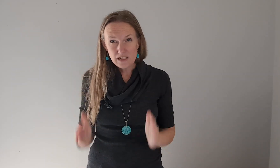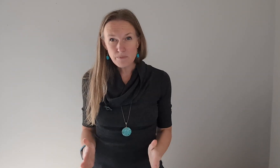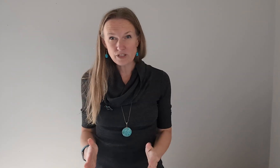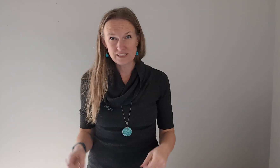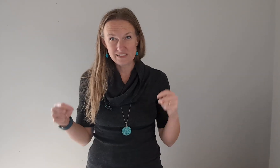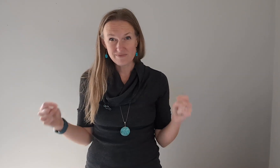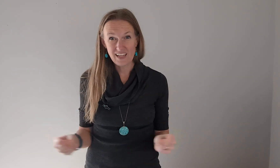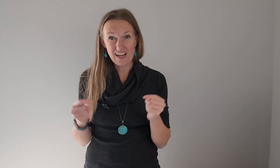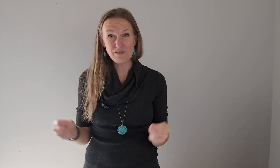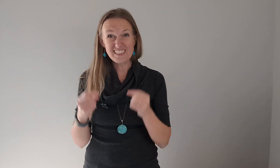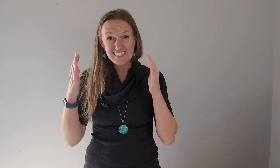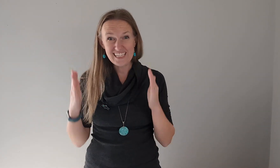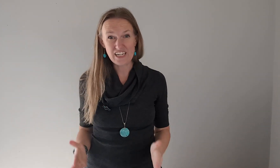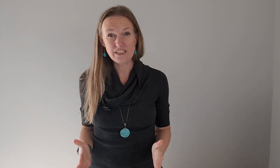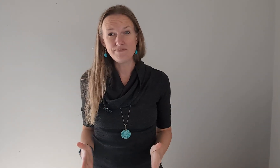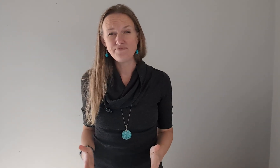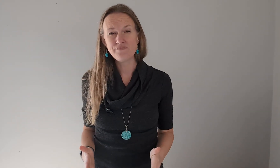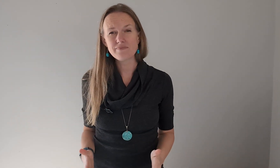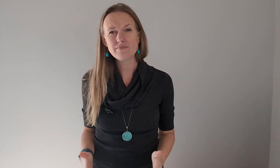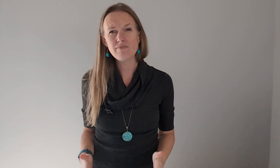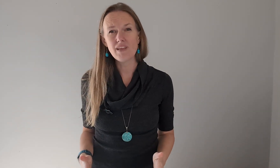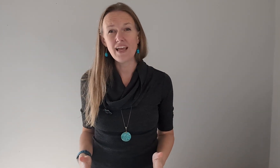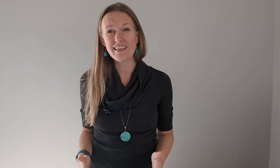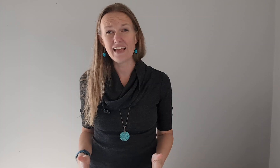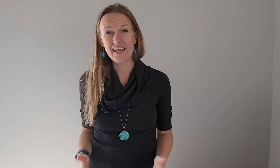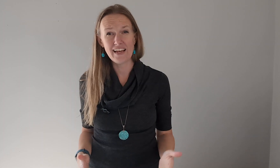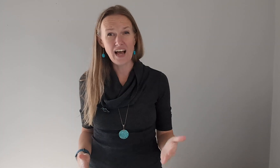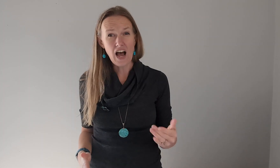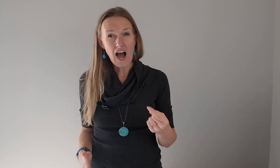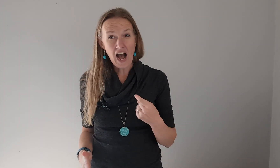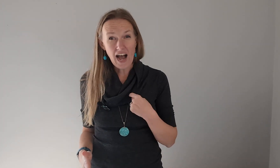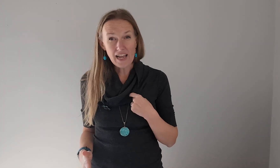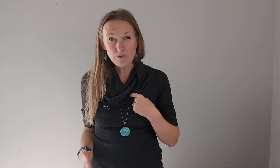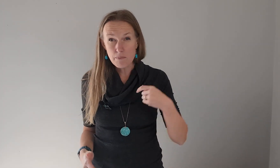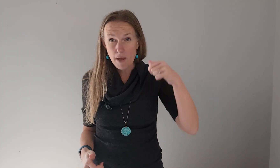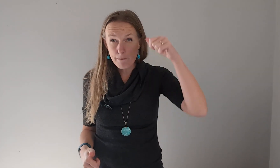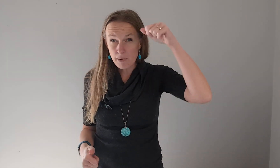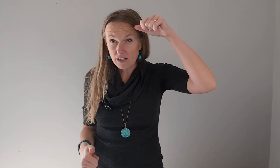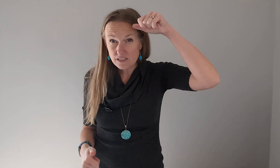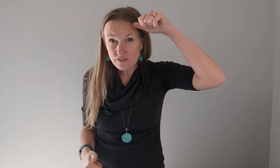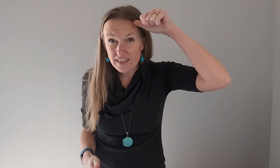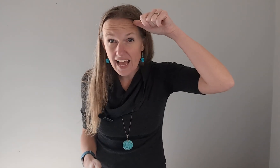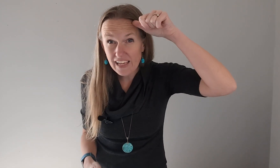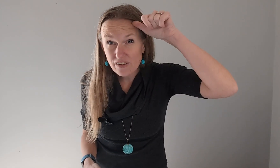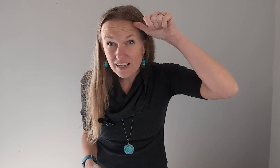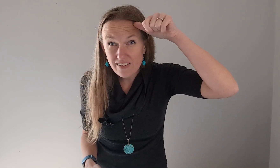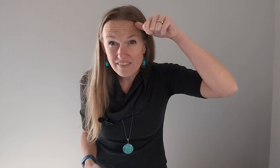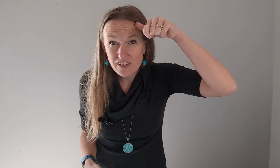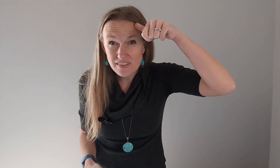Sin person. Okay, I was a sinner. And then I remember. So for that, you kind of have your